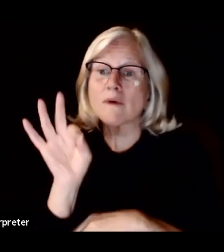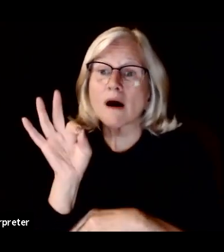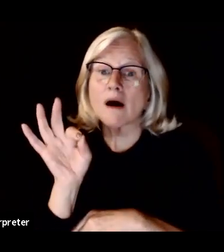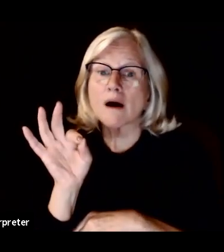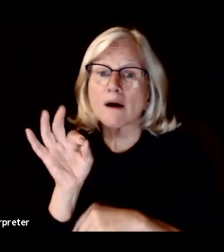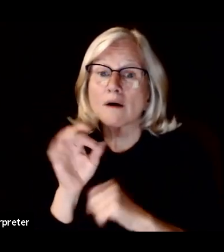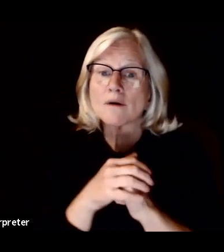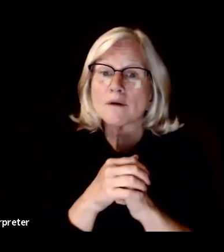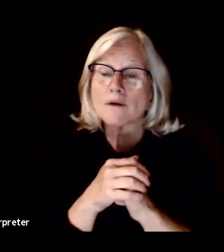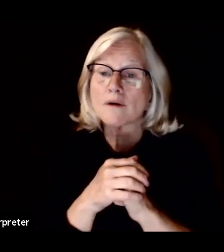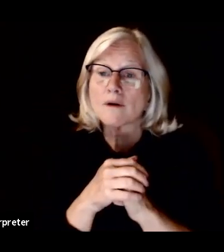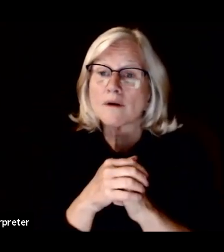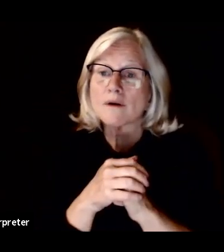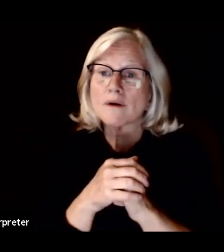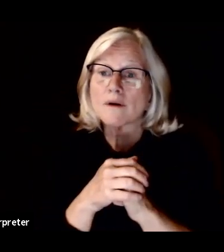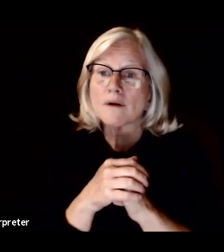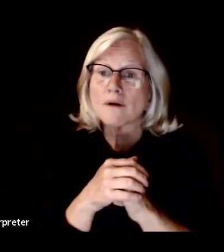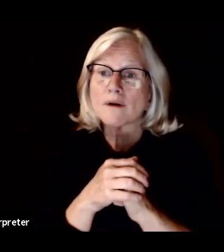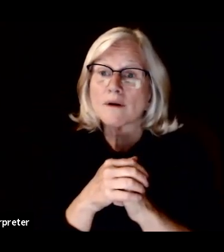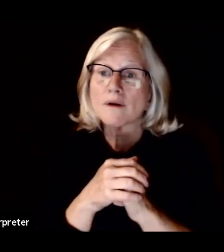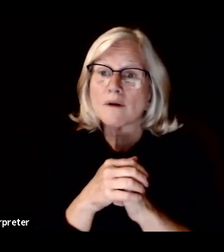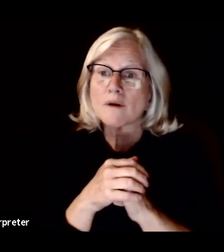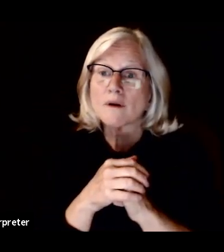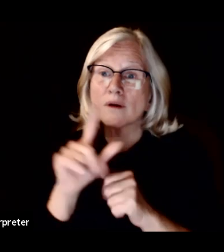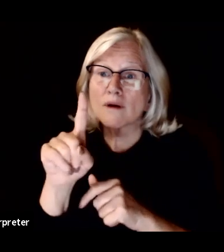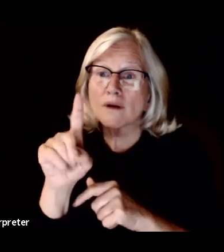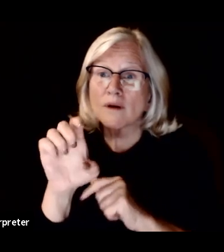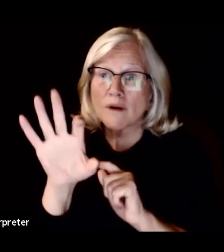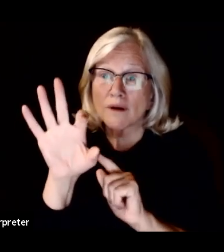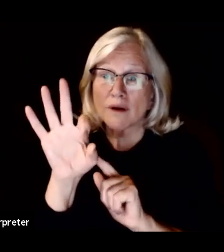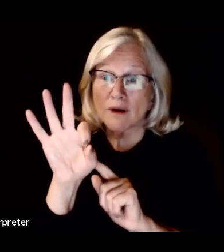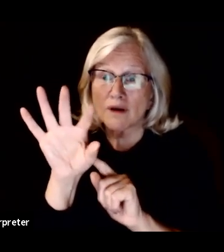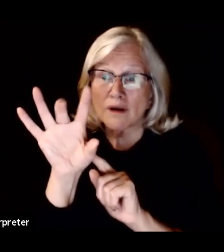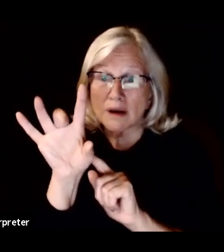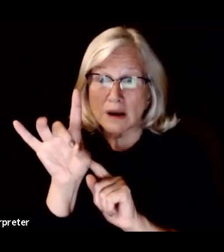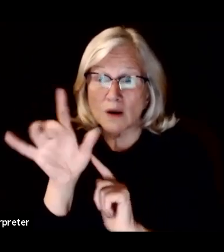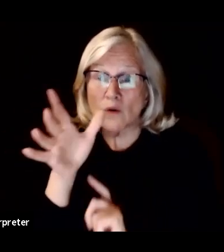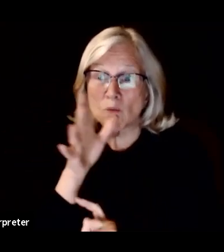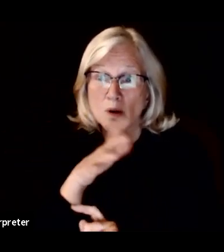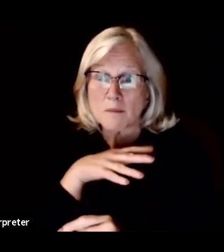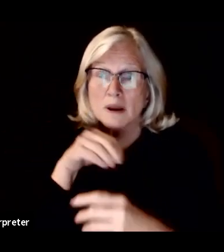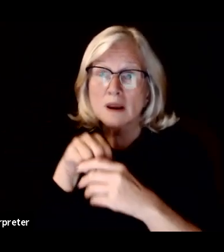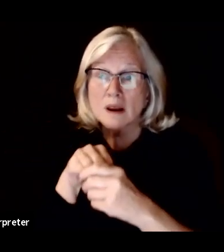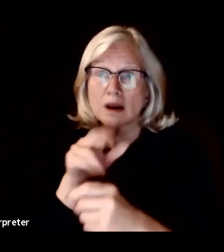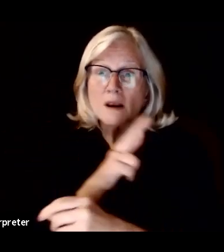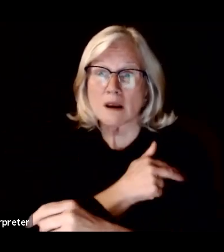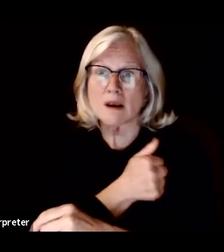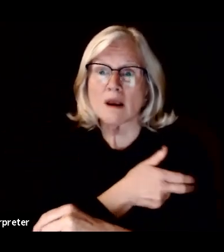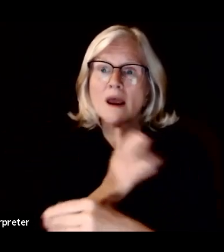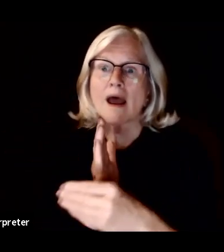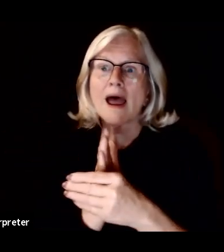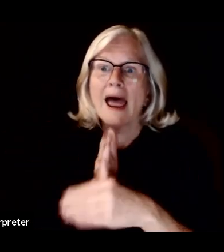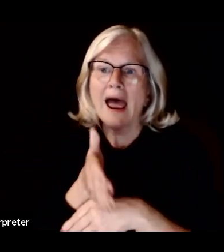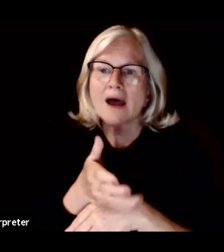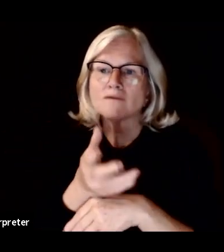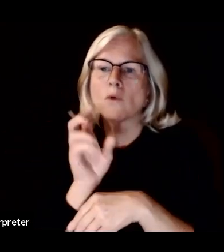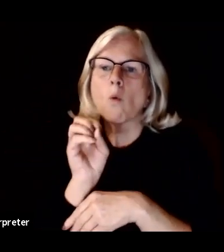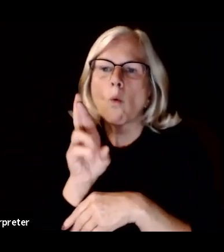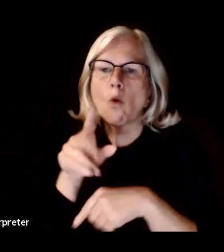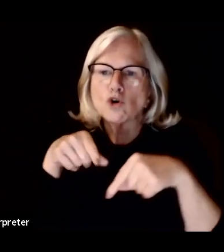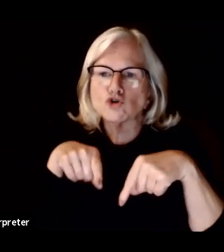there were 198 women who were hospitalized after or at the time of their COVID positive test. So that was